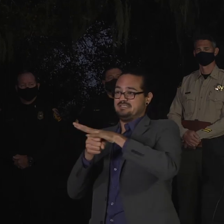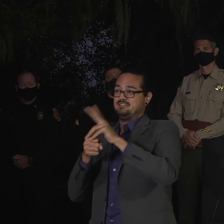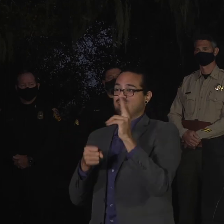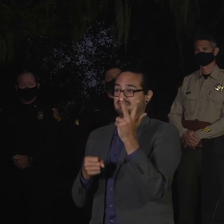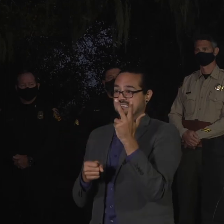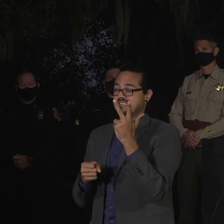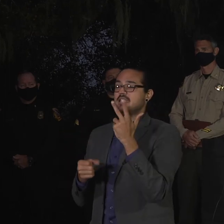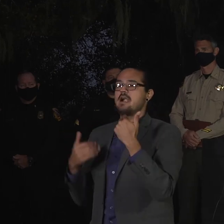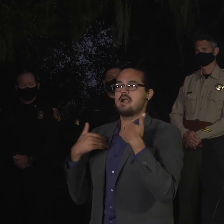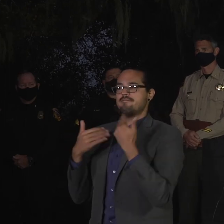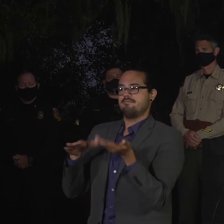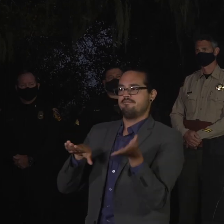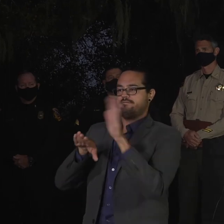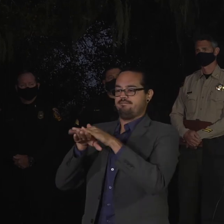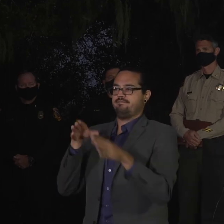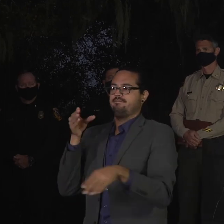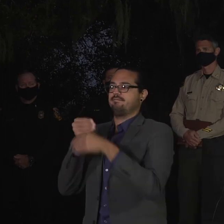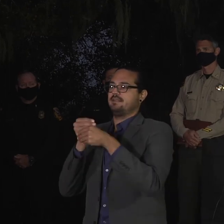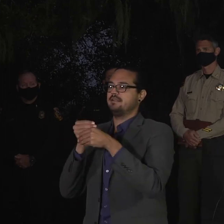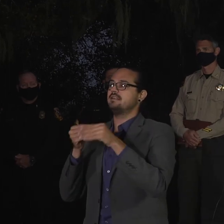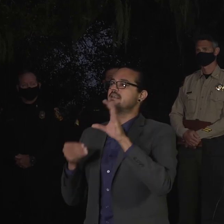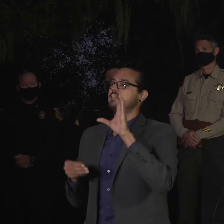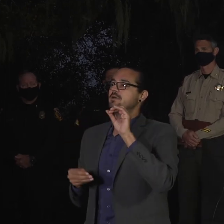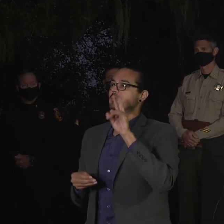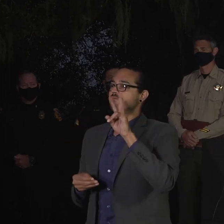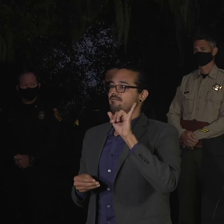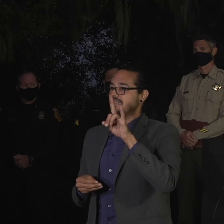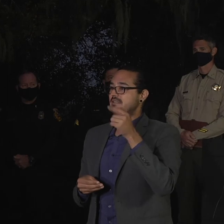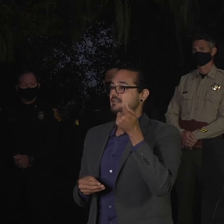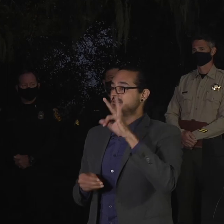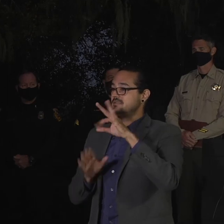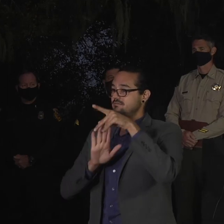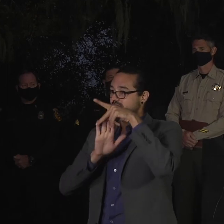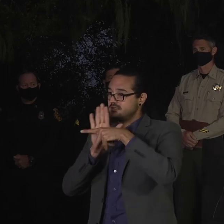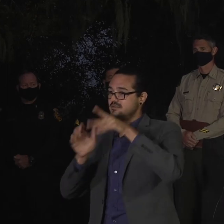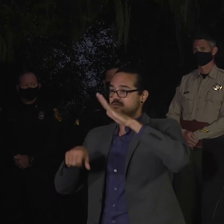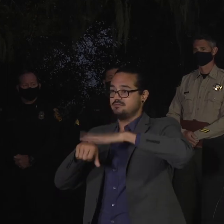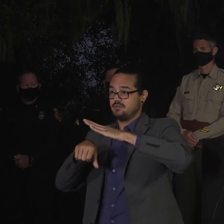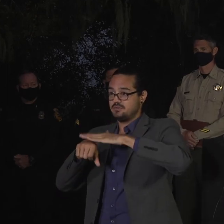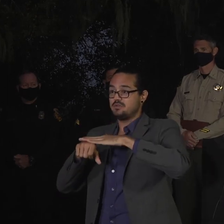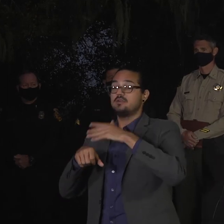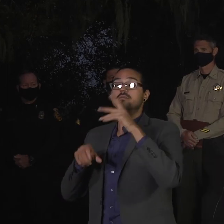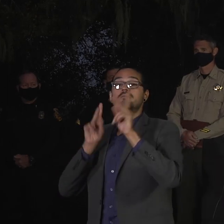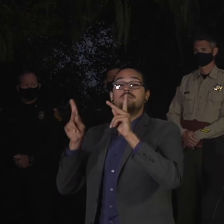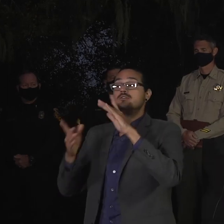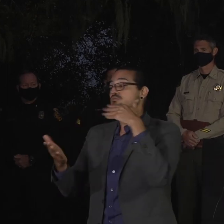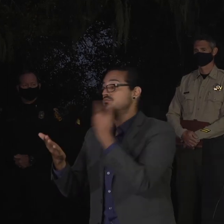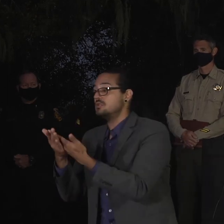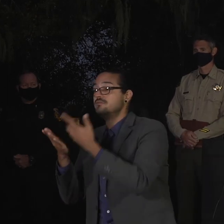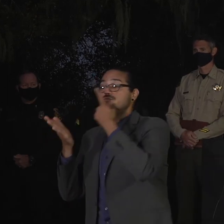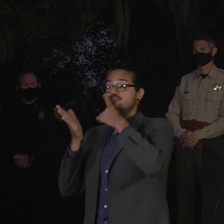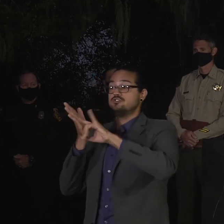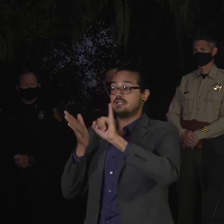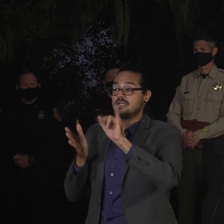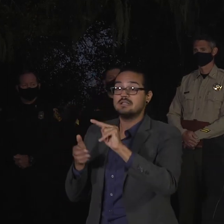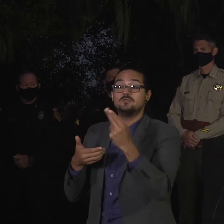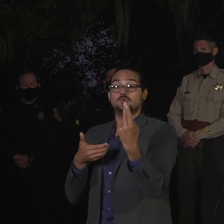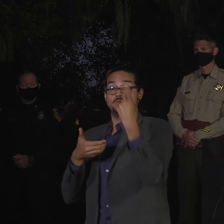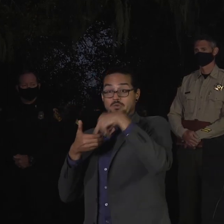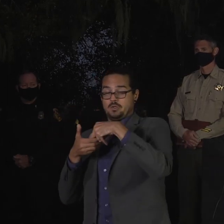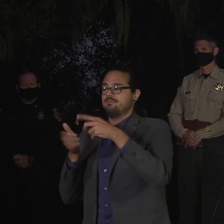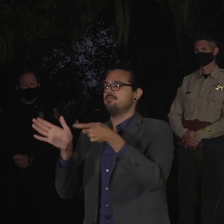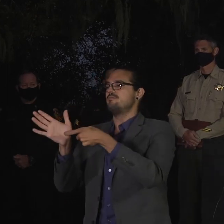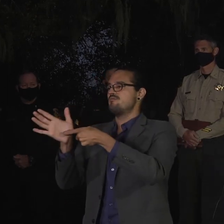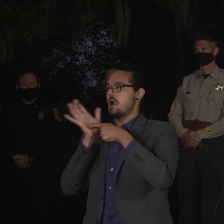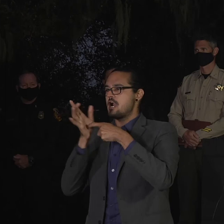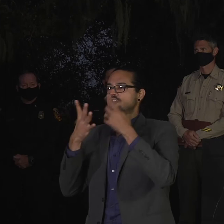through. So from the moment people check in, to the moment they get on their apparatus, to the moment they go to briefing, there's precautions at every step.